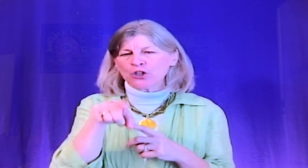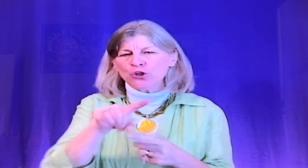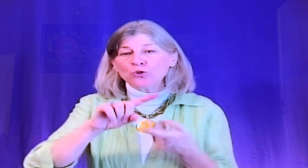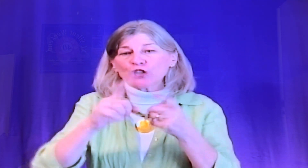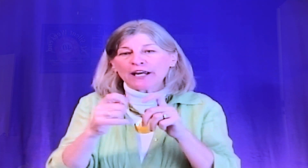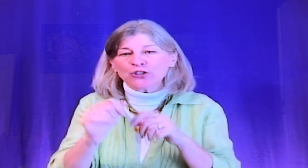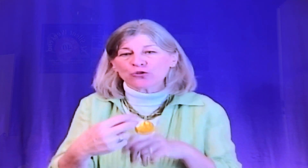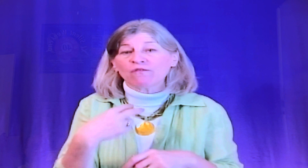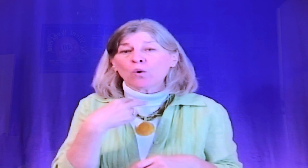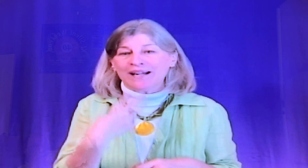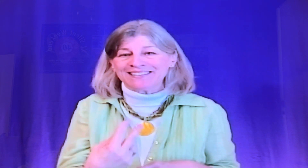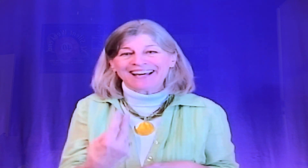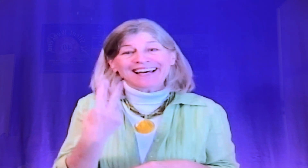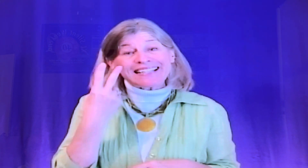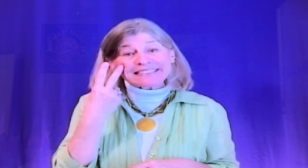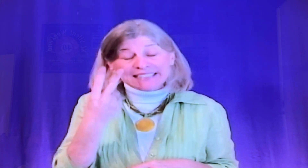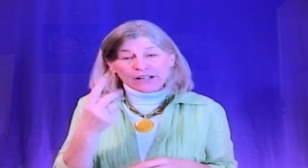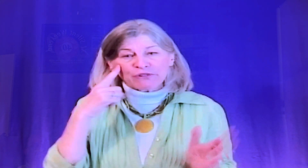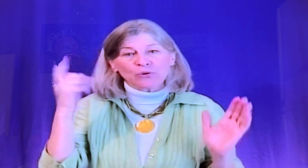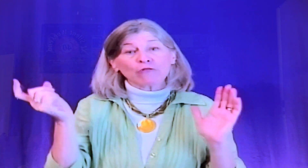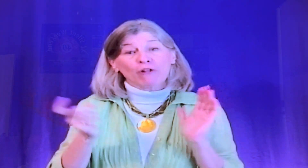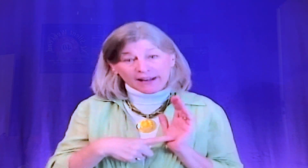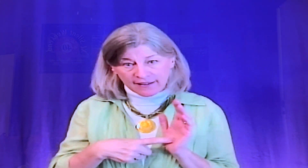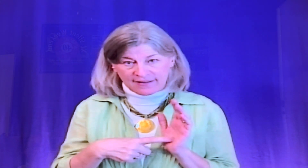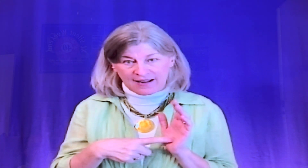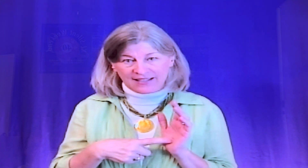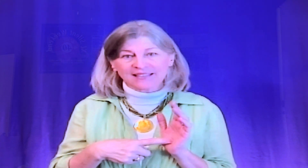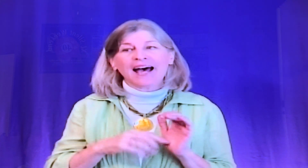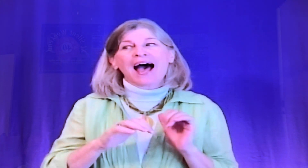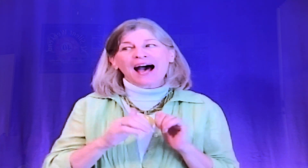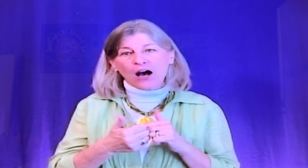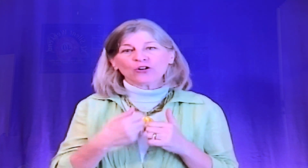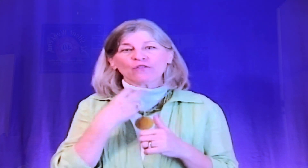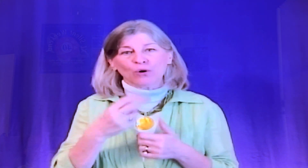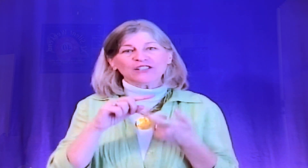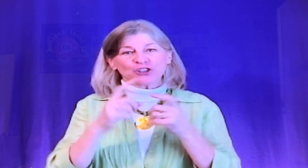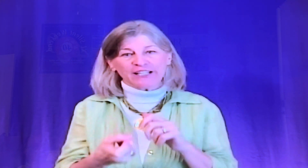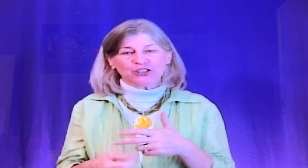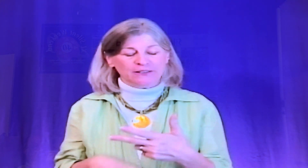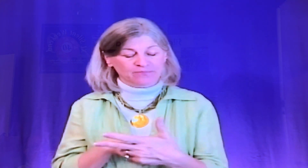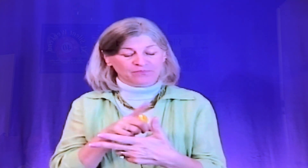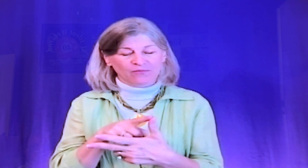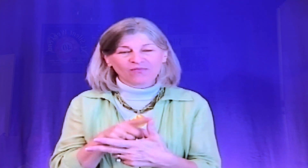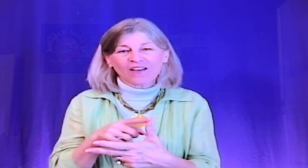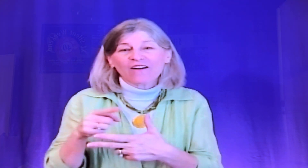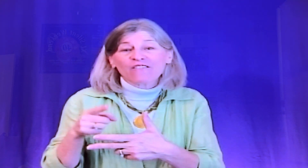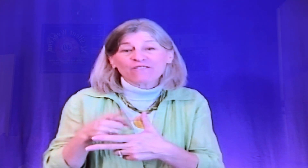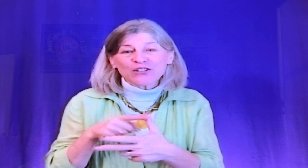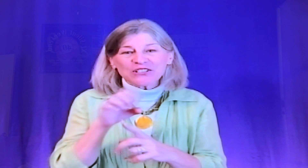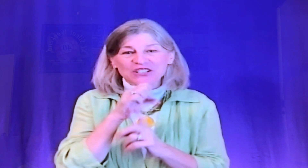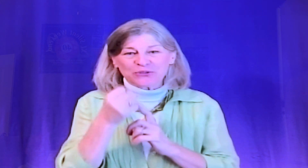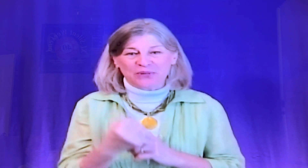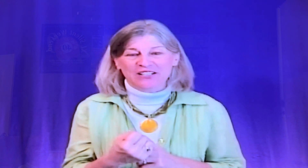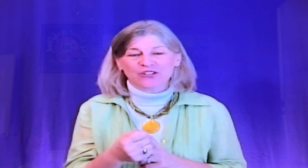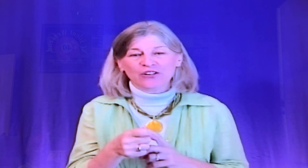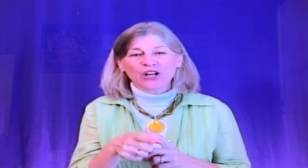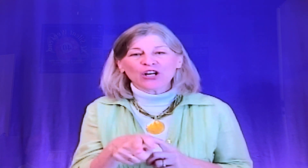you change your voice and see if you can recognize how your voice changes. First situation,